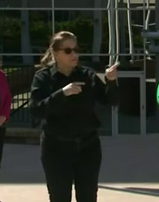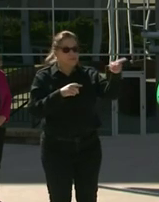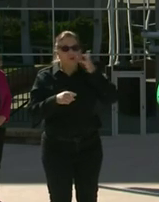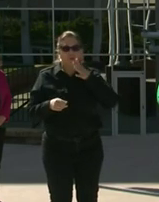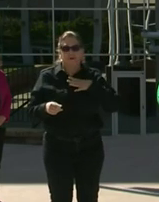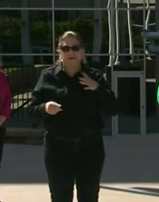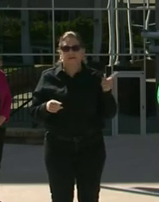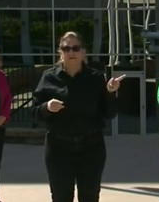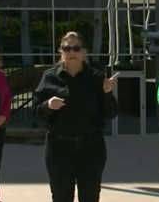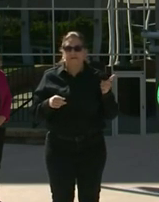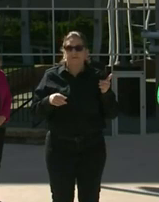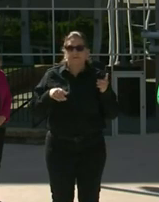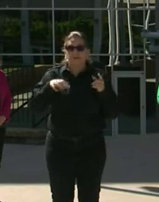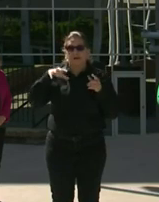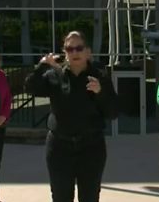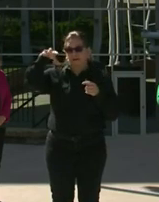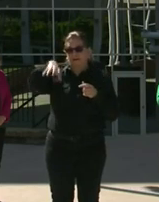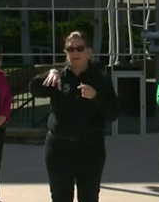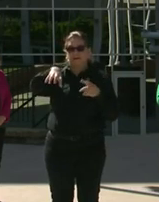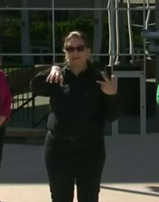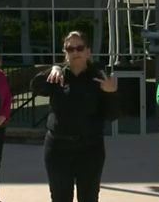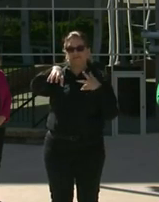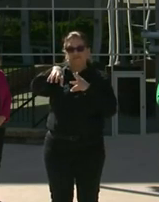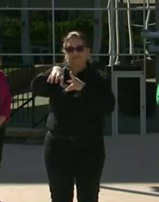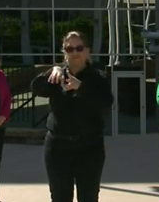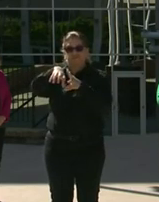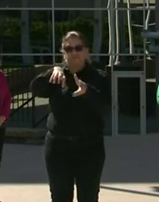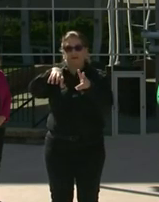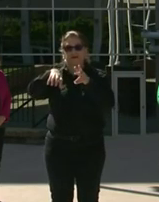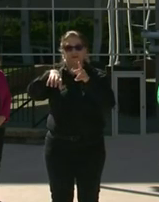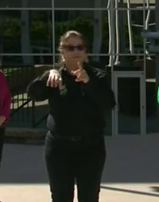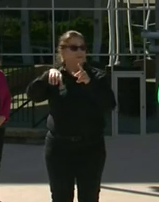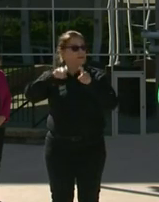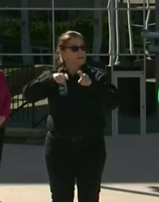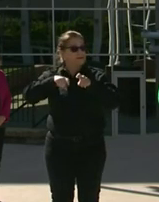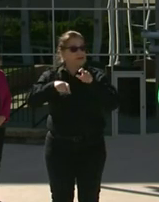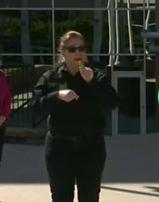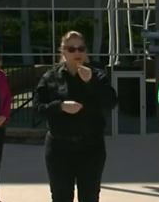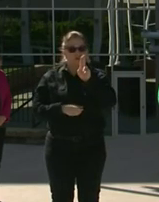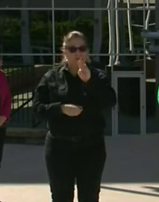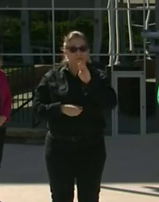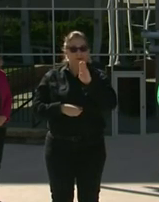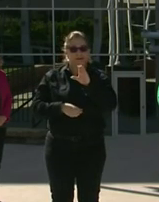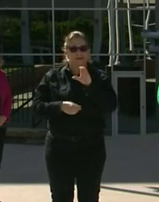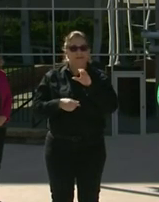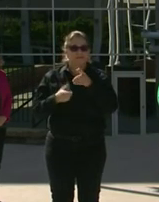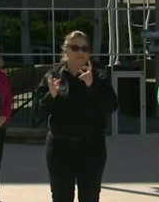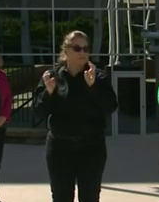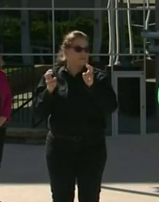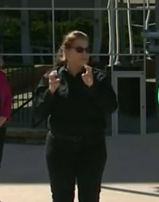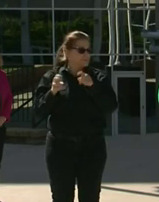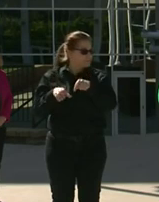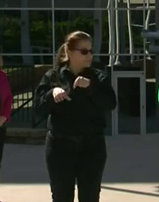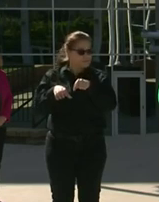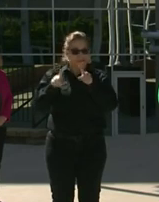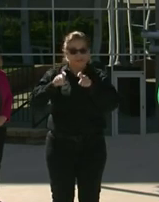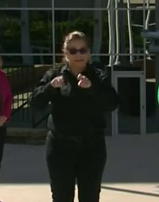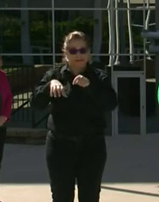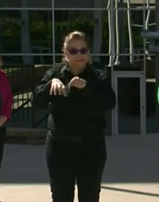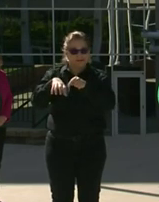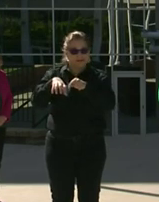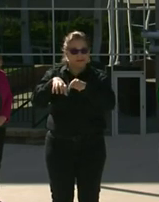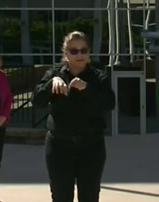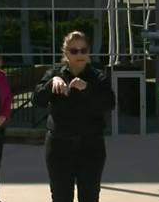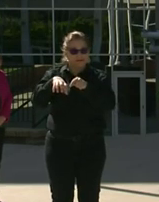Sibley? I can. I think that GW will go online later this week as well, and I'm not sure